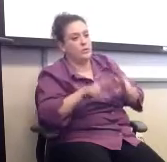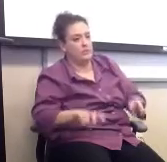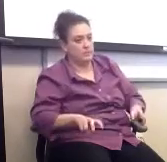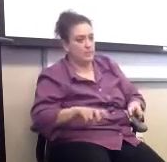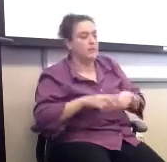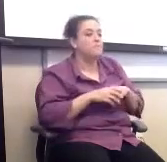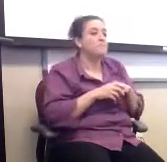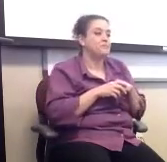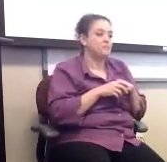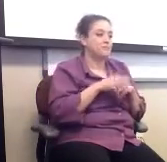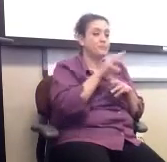Milestone authorizations.